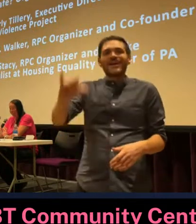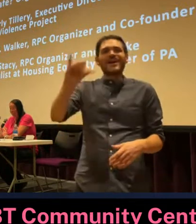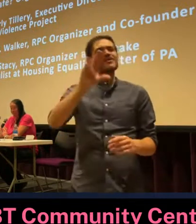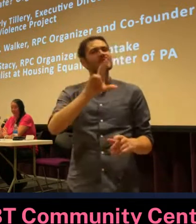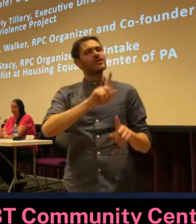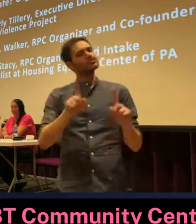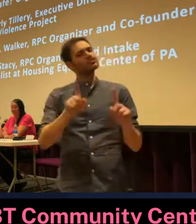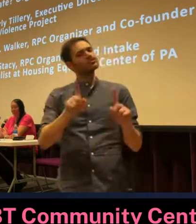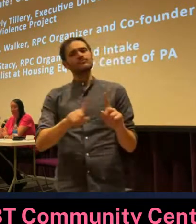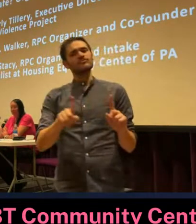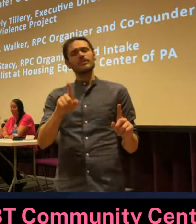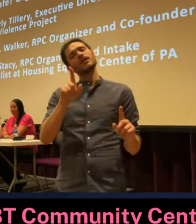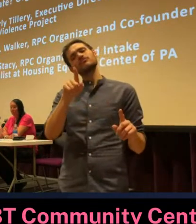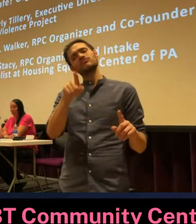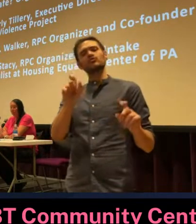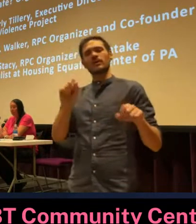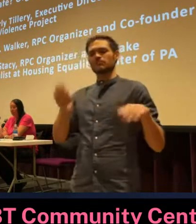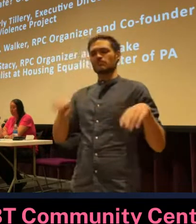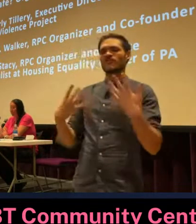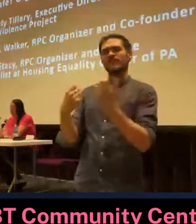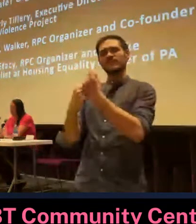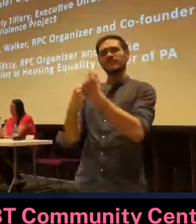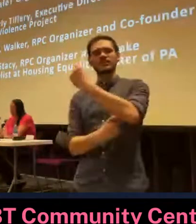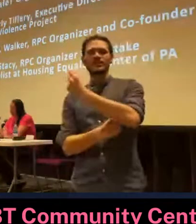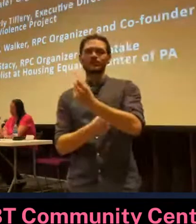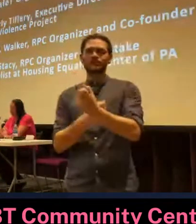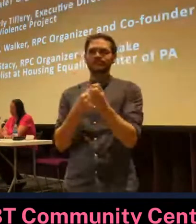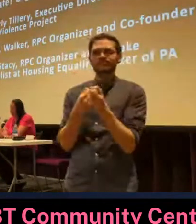they have a life going forward.